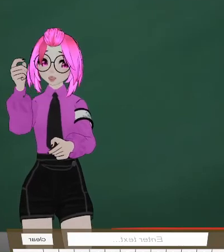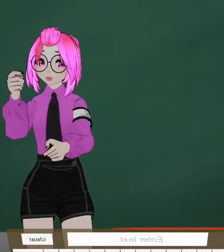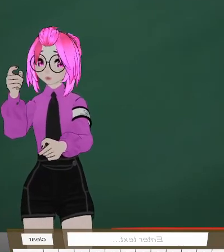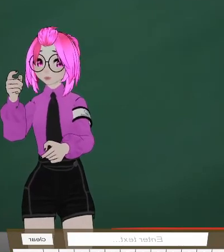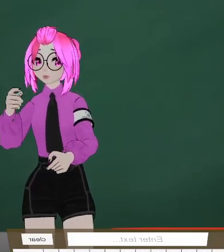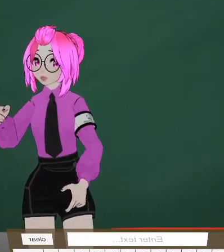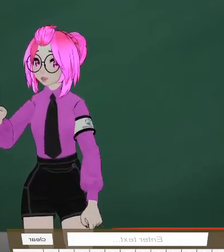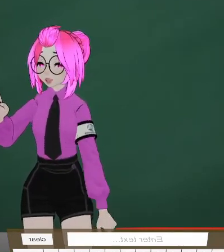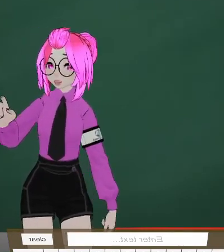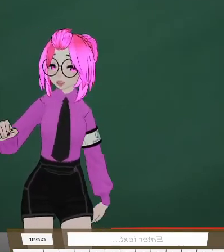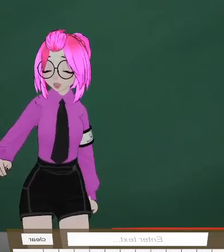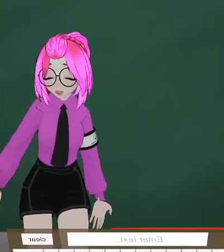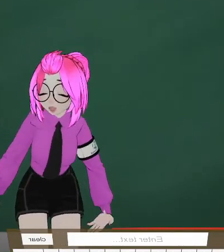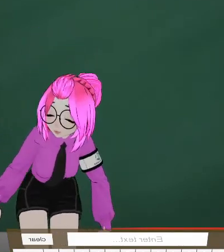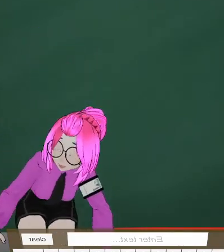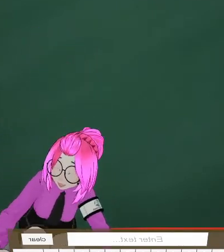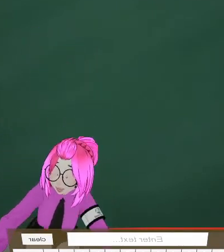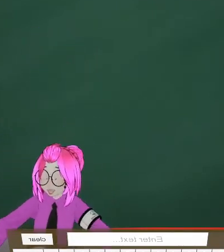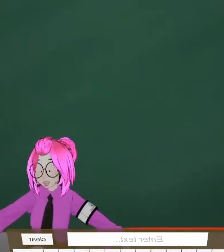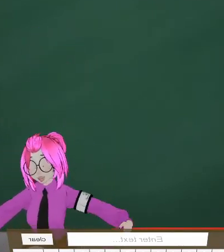cane you have a question broad guy i'm gonna sit down